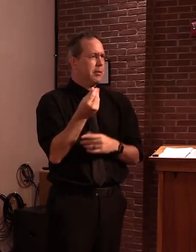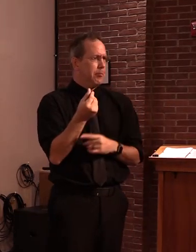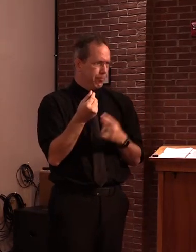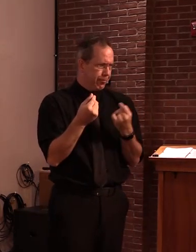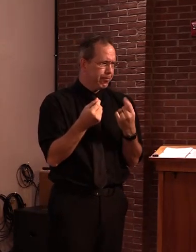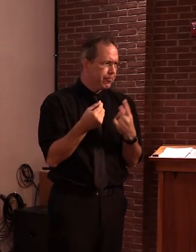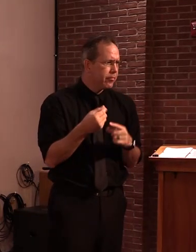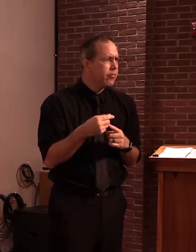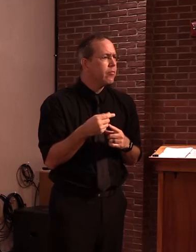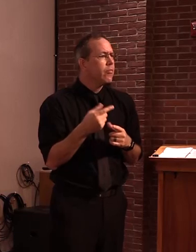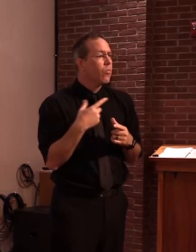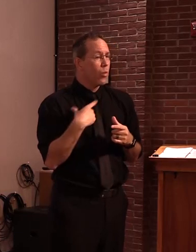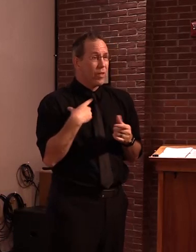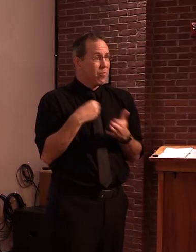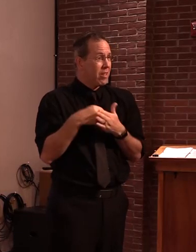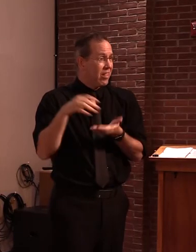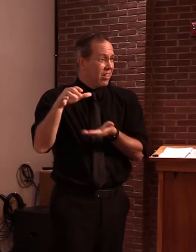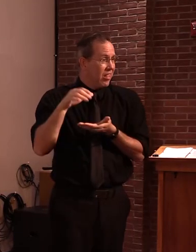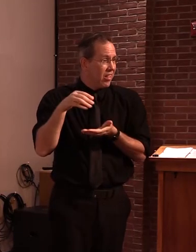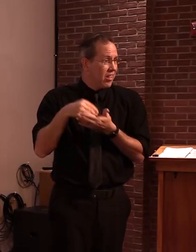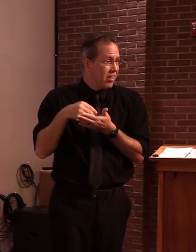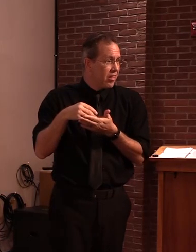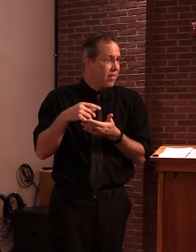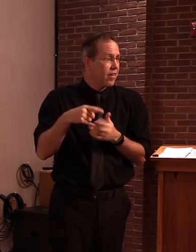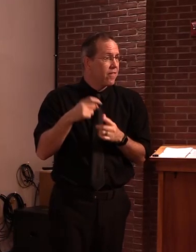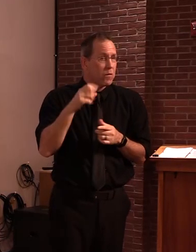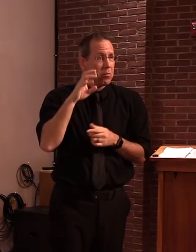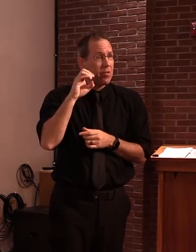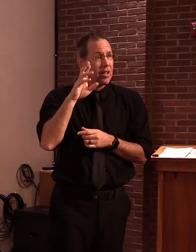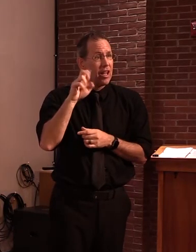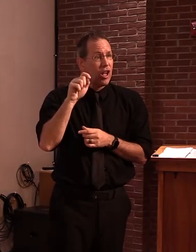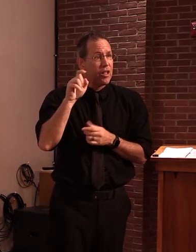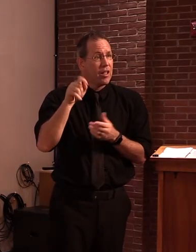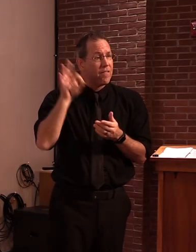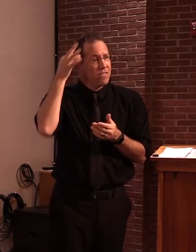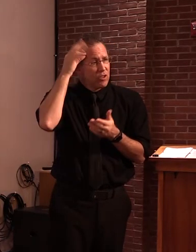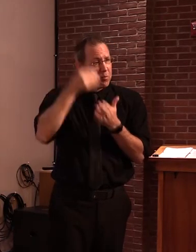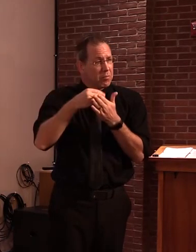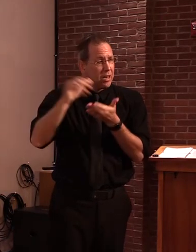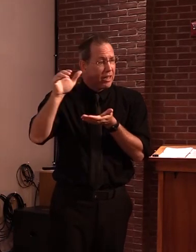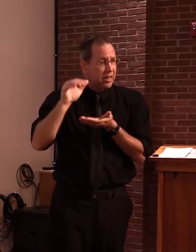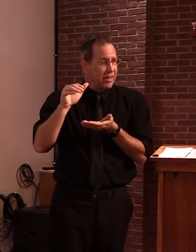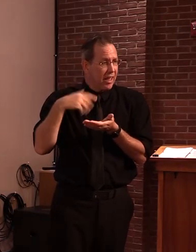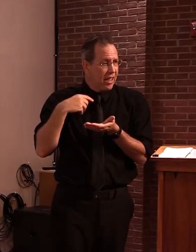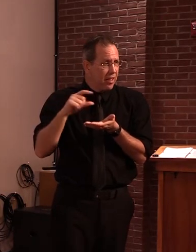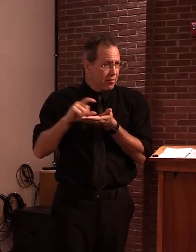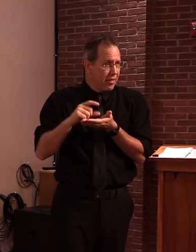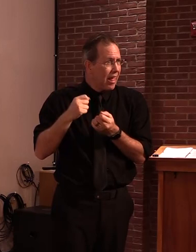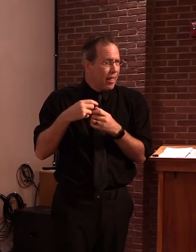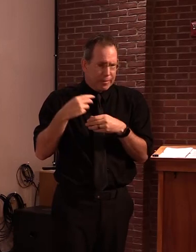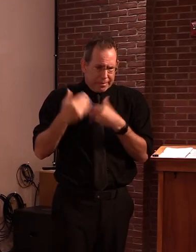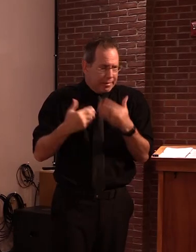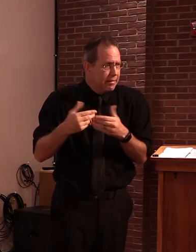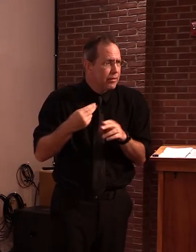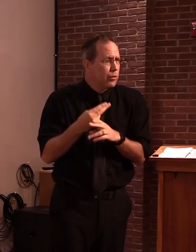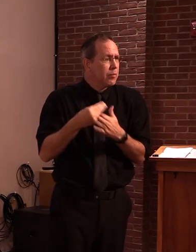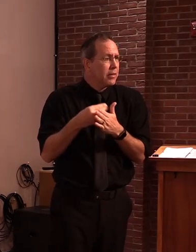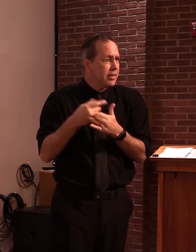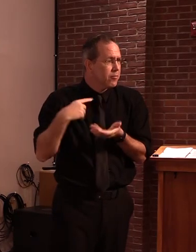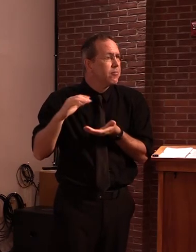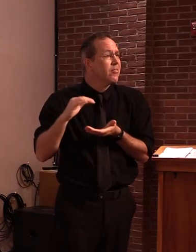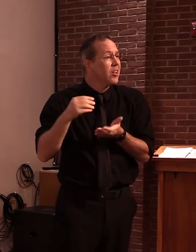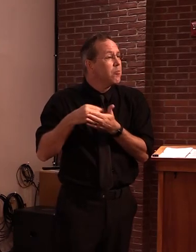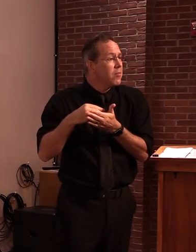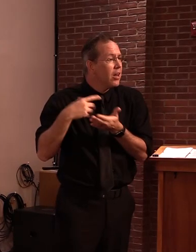set aside under the CARES Act to deal immediately with the crisis, those dollars are in the process of being